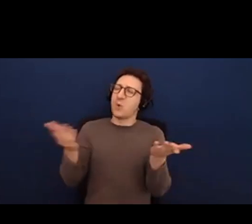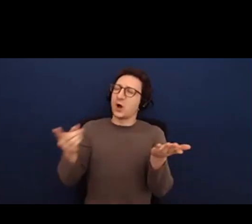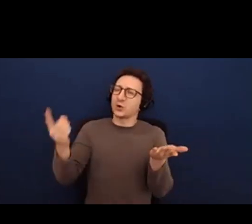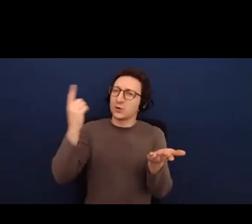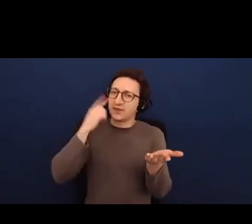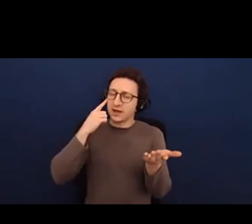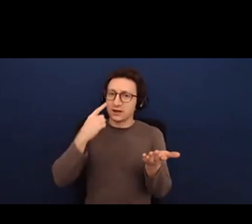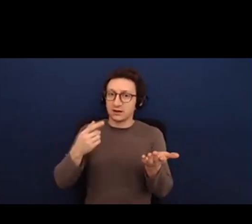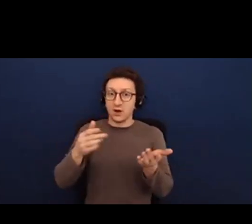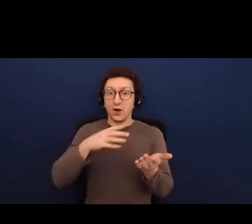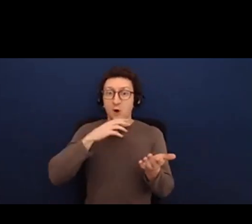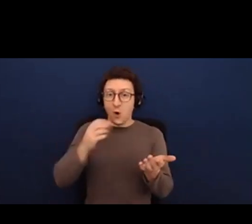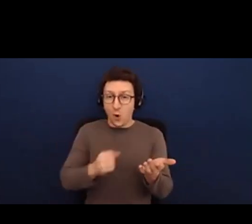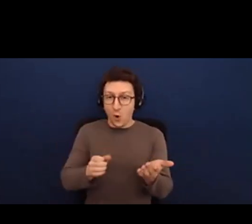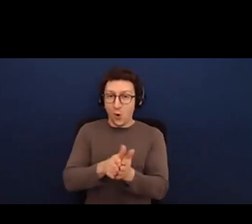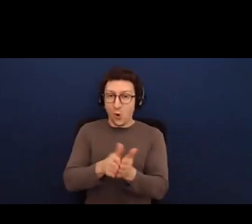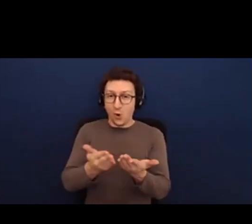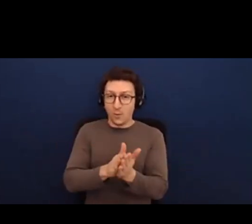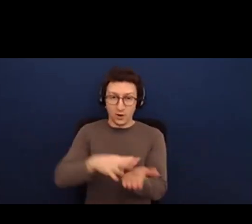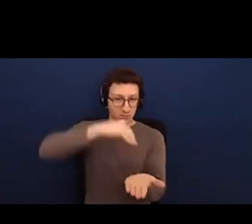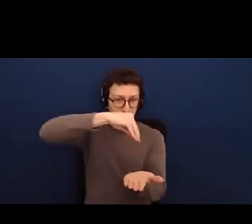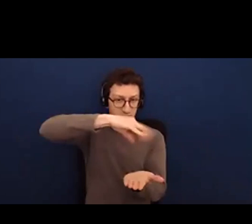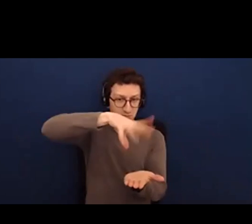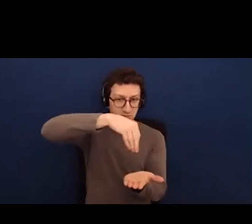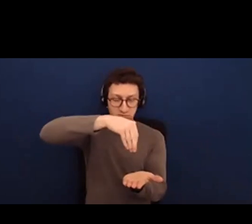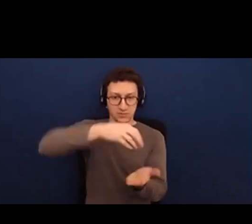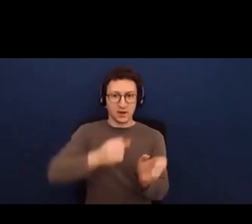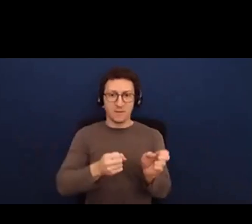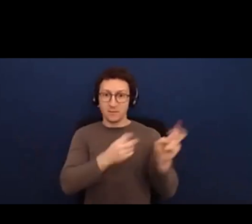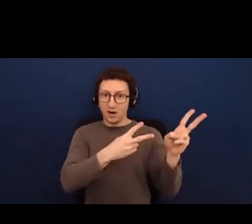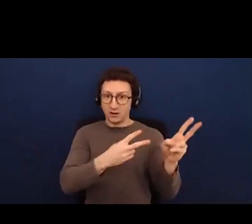originals online? And he responded immediately